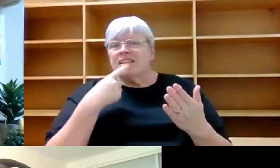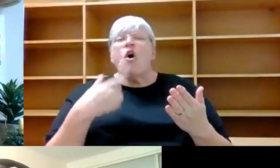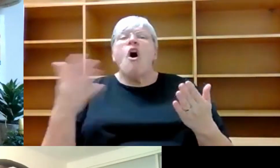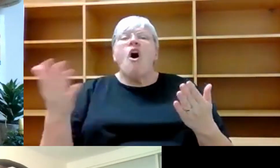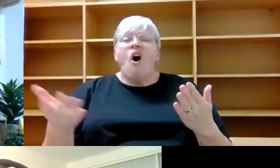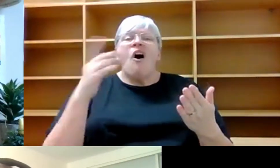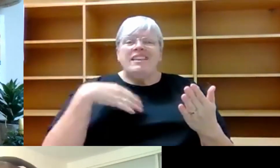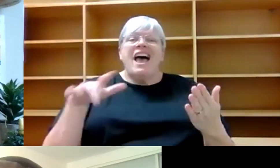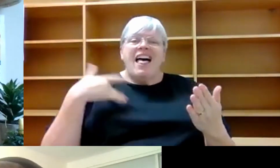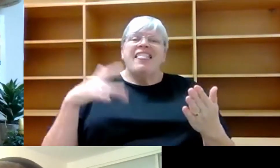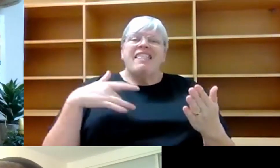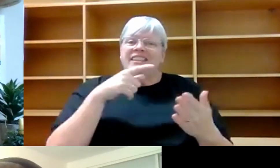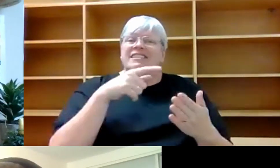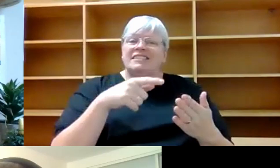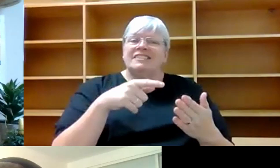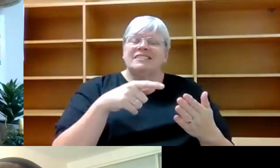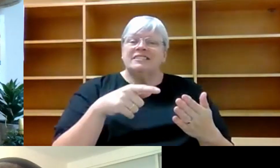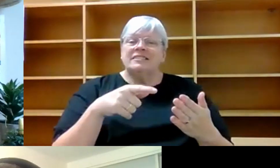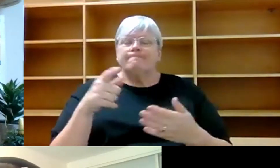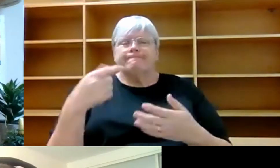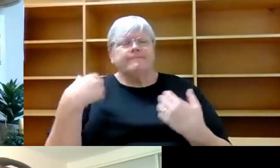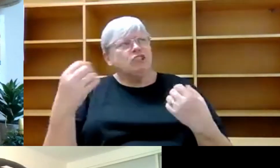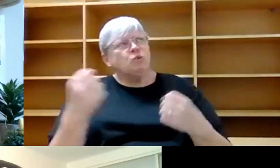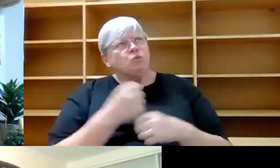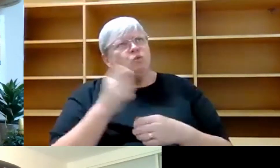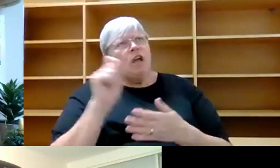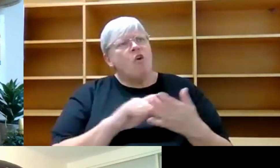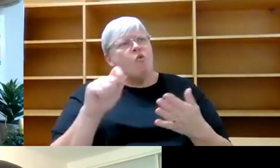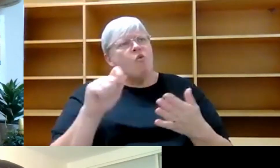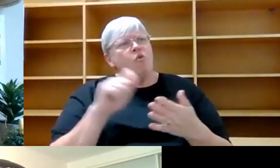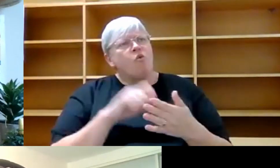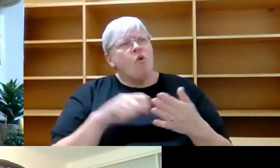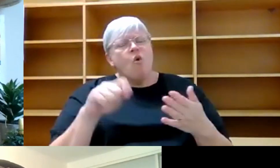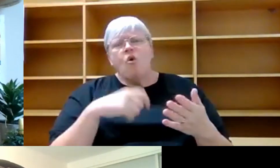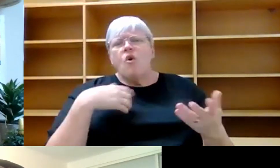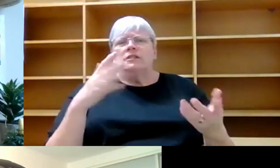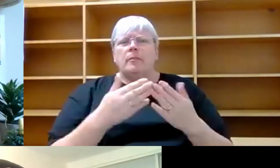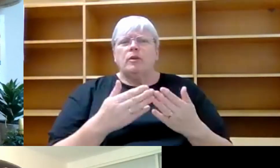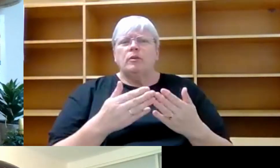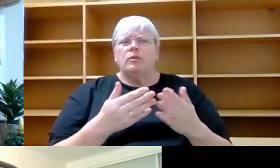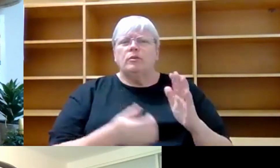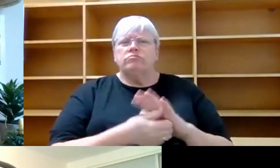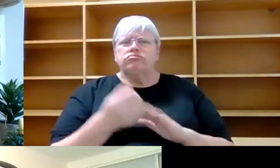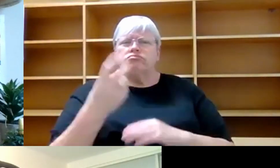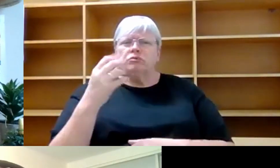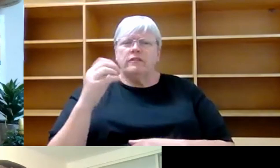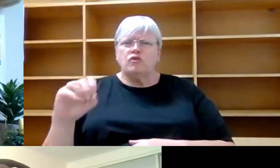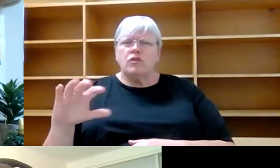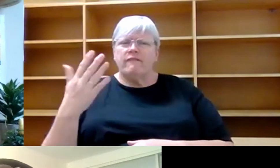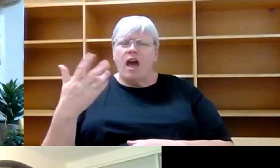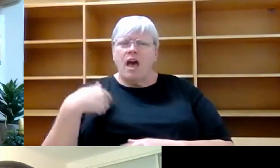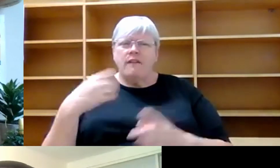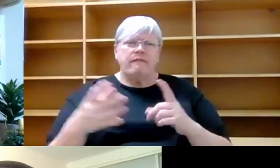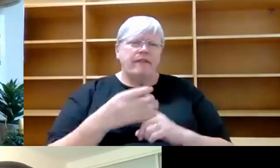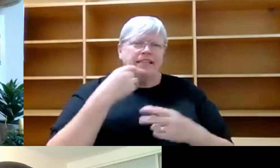love this? Well, I did. I wrote a book called Island Songs that was published in 2005, and I